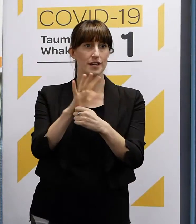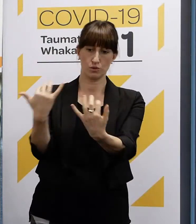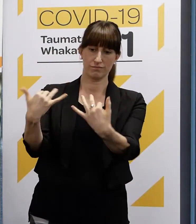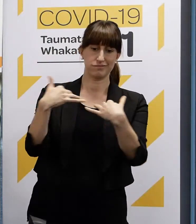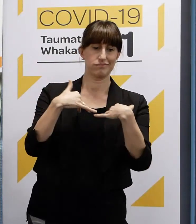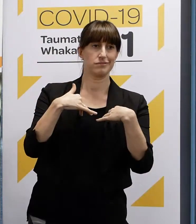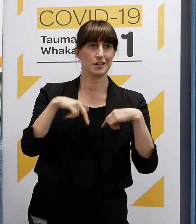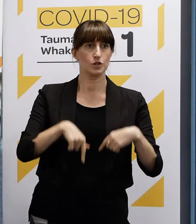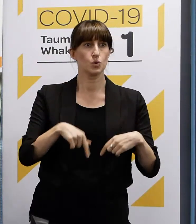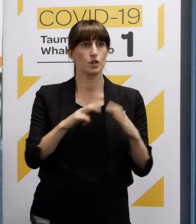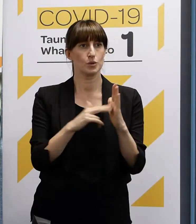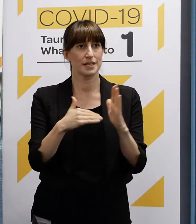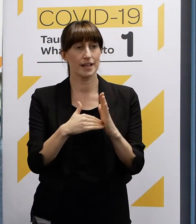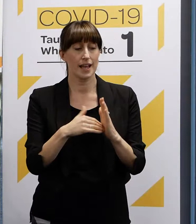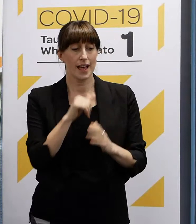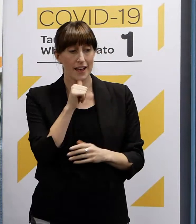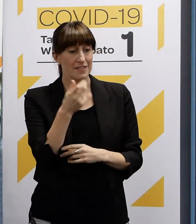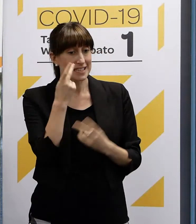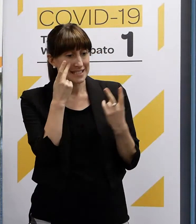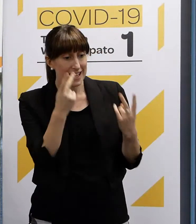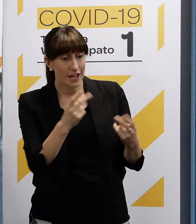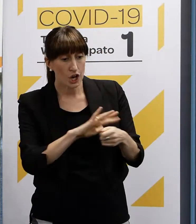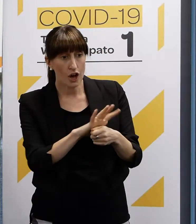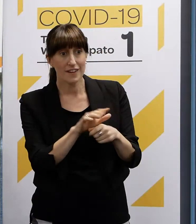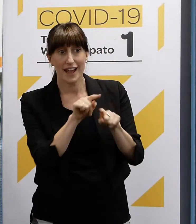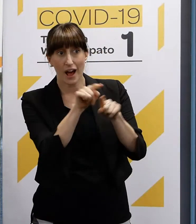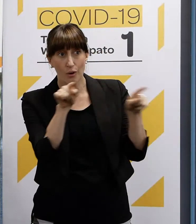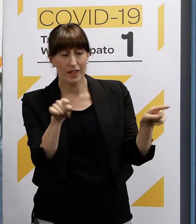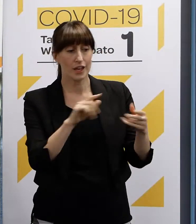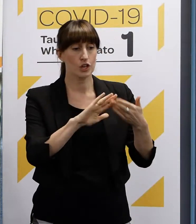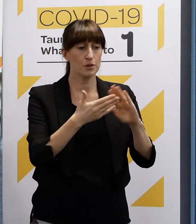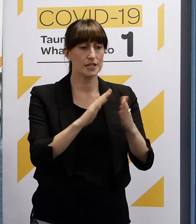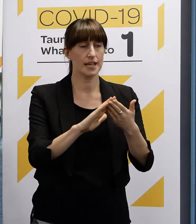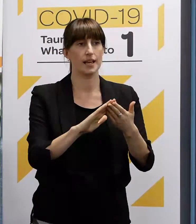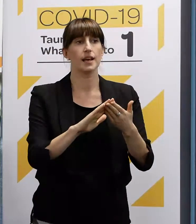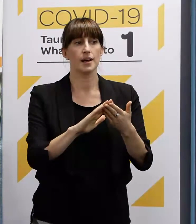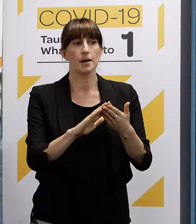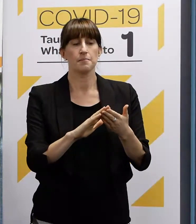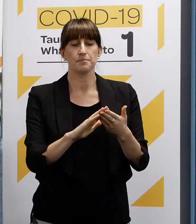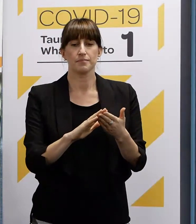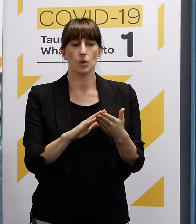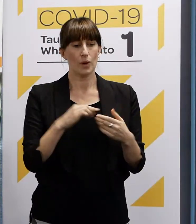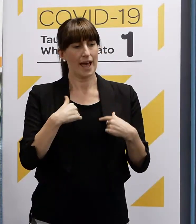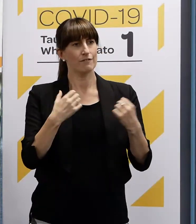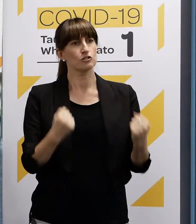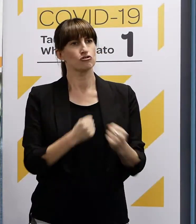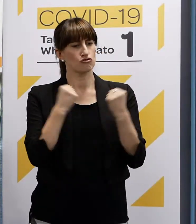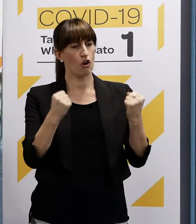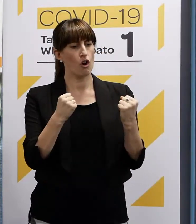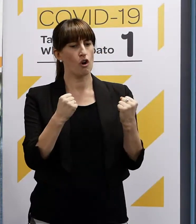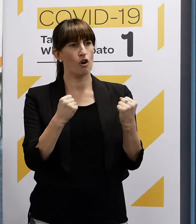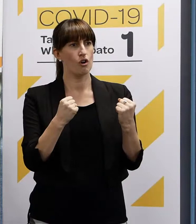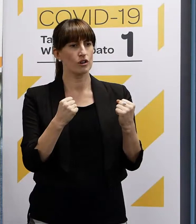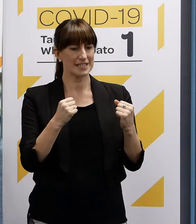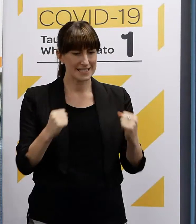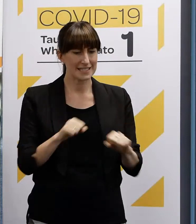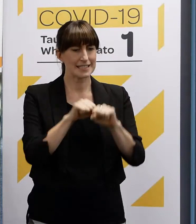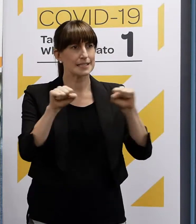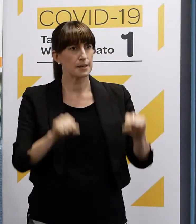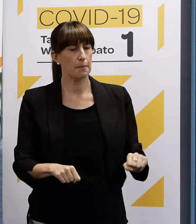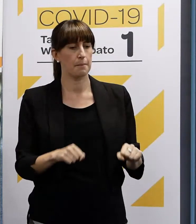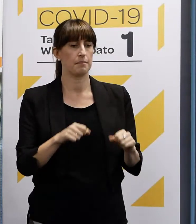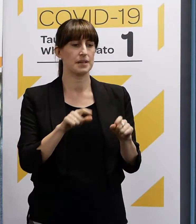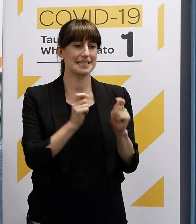it is out there. We've got these high numbers of tests being done, and we have our surveillance testing that is also coming on stream as well around the